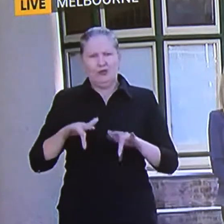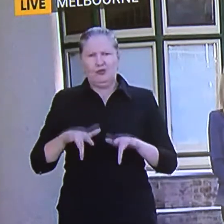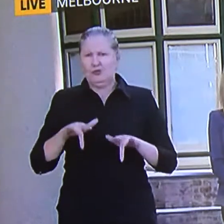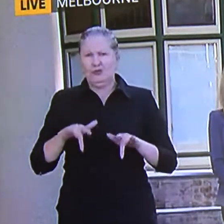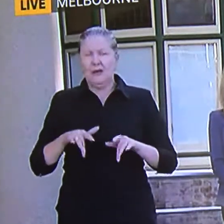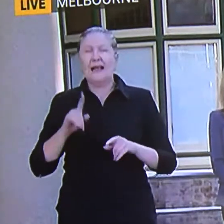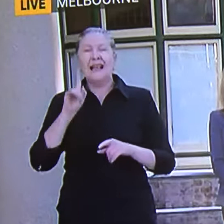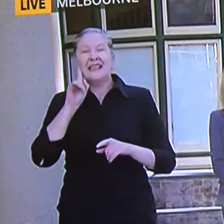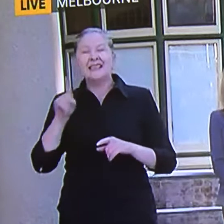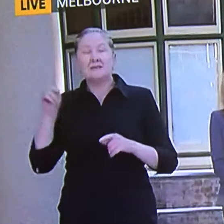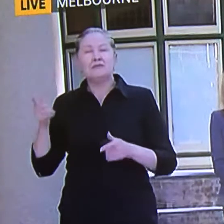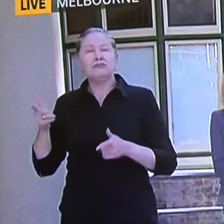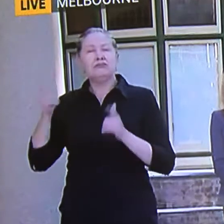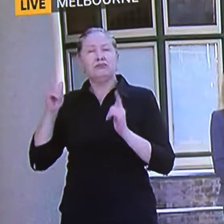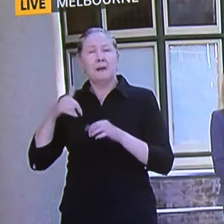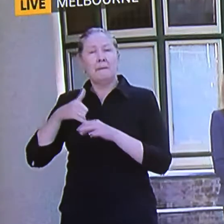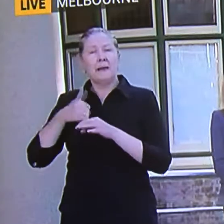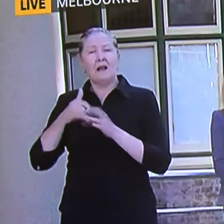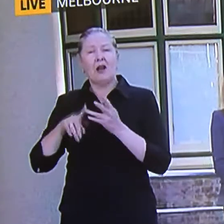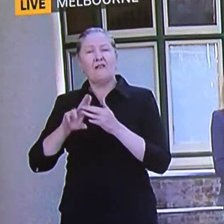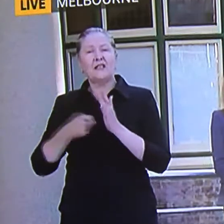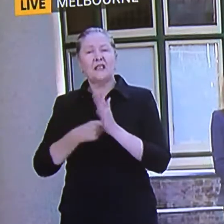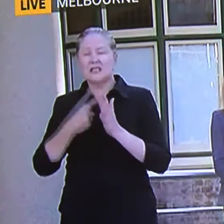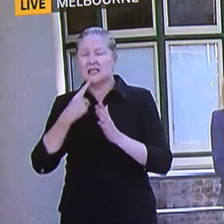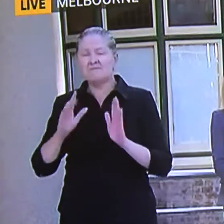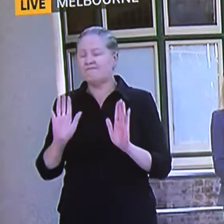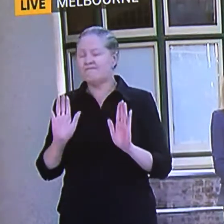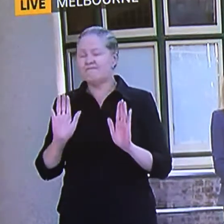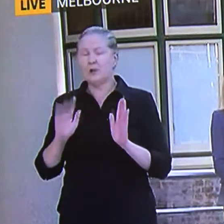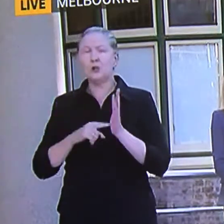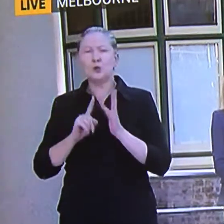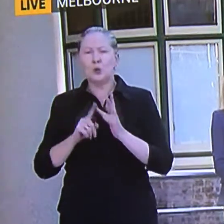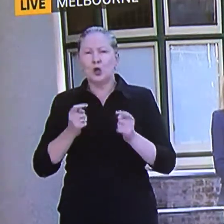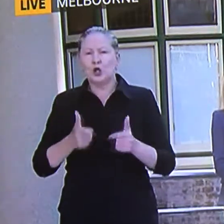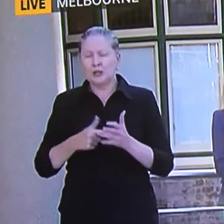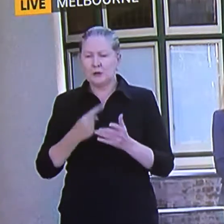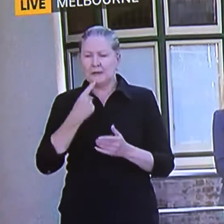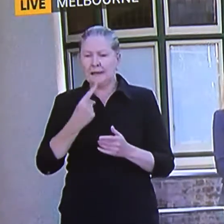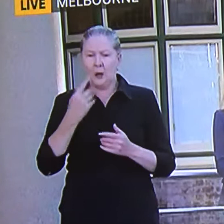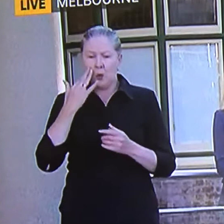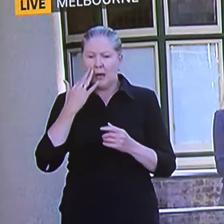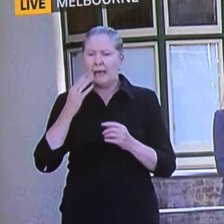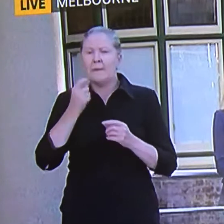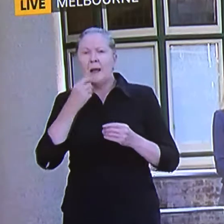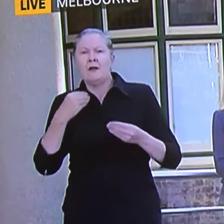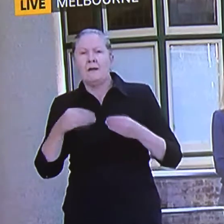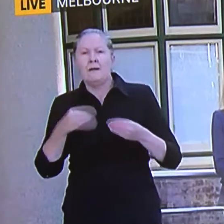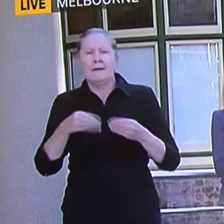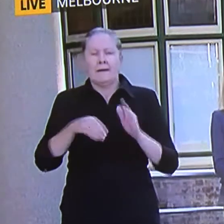Officer said yesterday, to make changes. What we want to do now is to, in